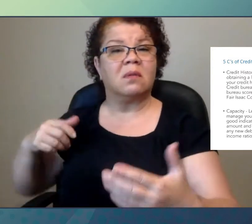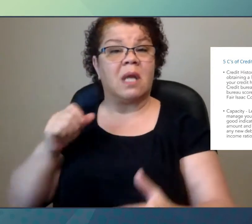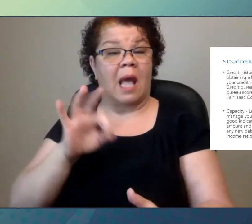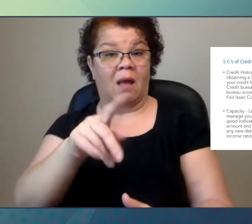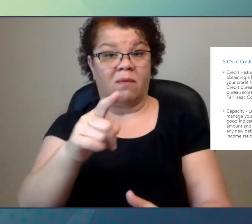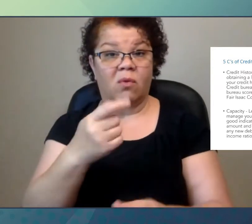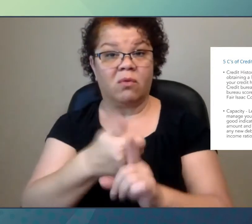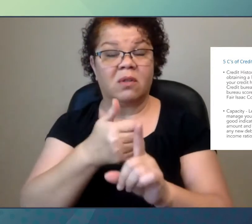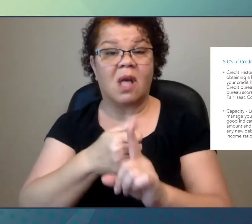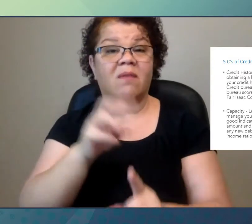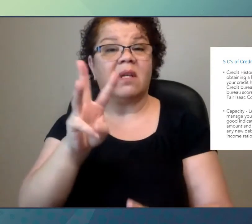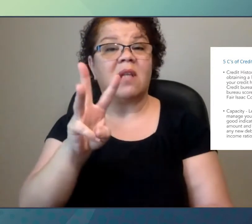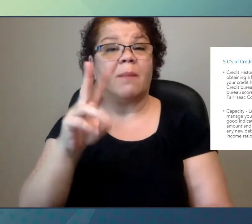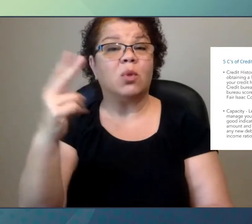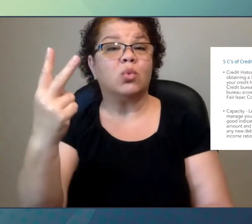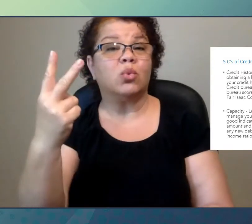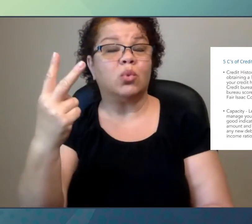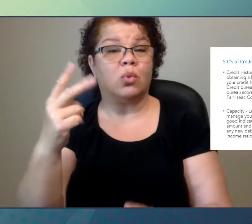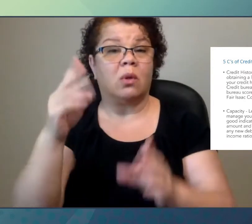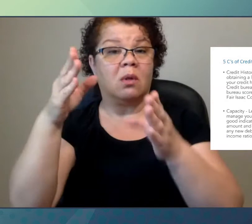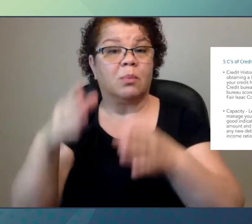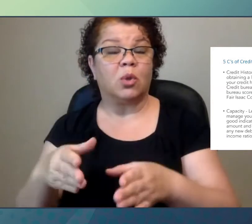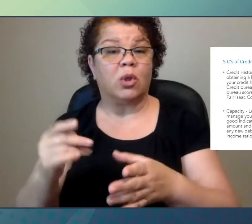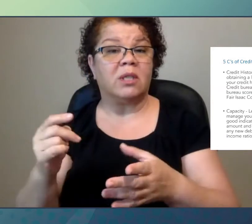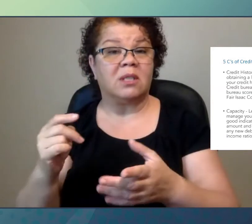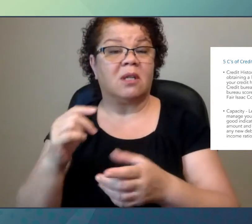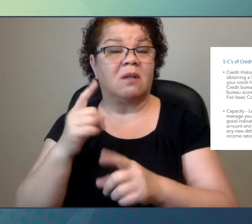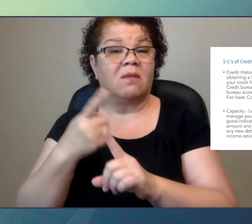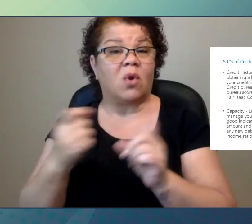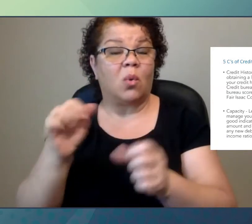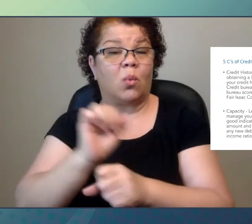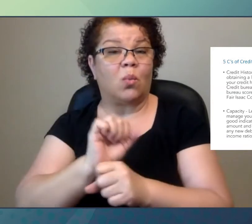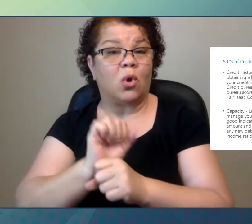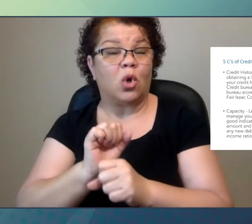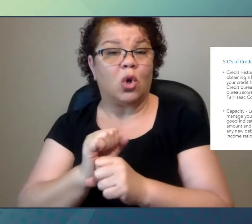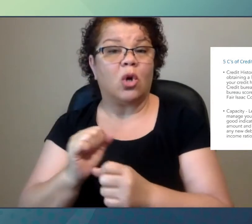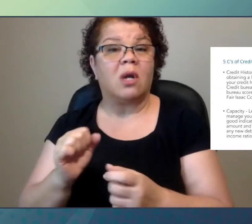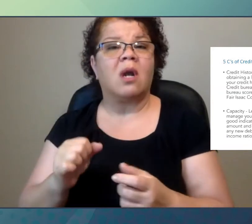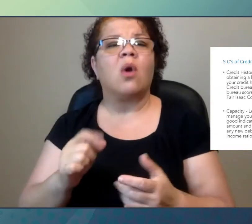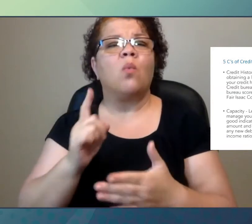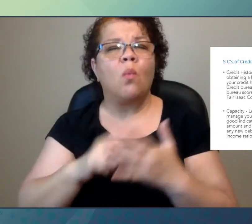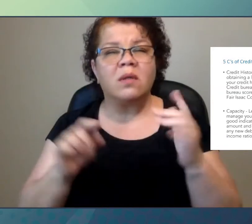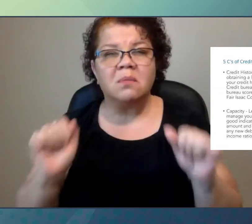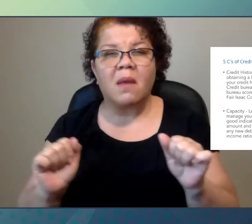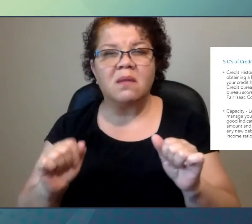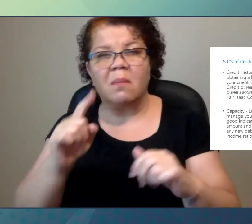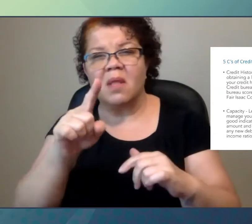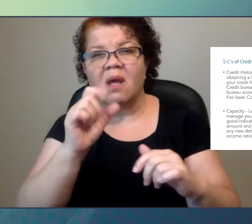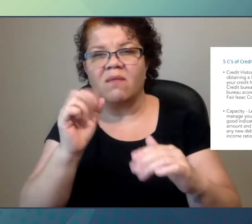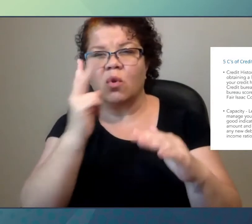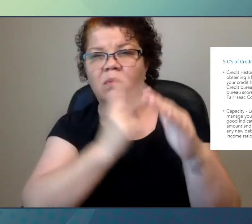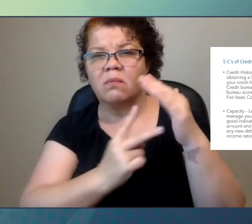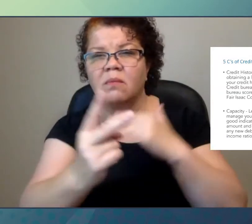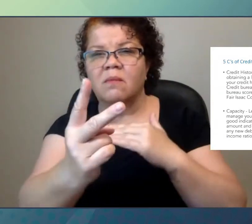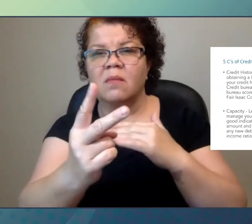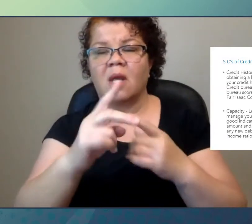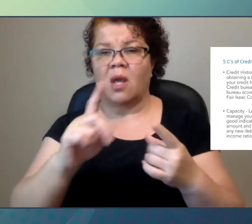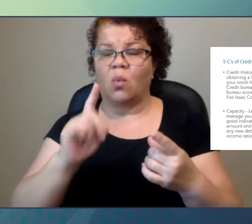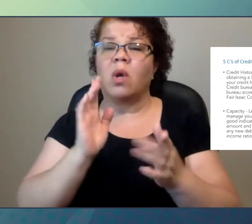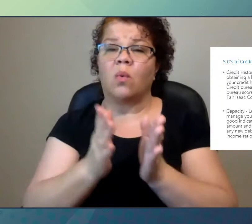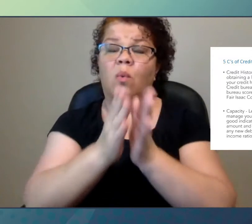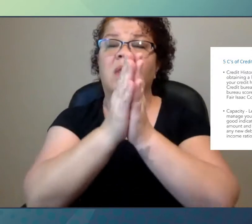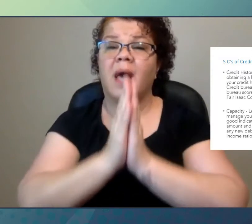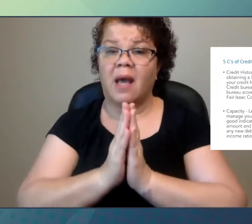employee, then, what is the likelihood that you're going to continue there? And when we request our verification of